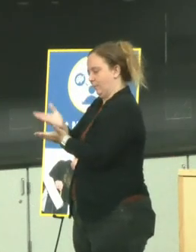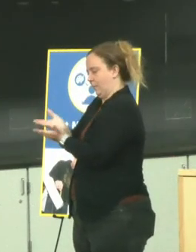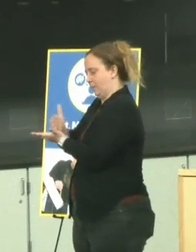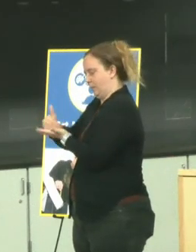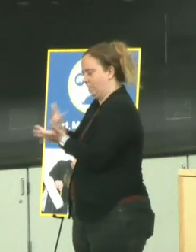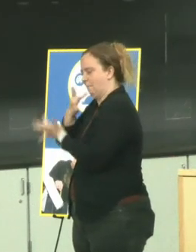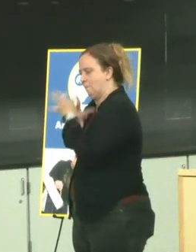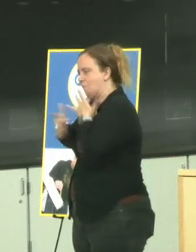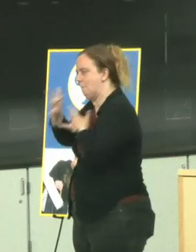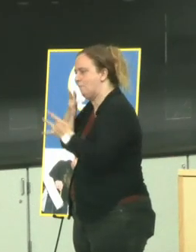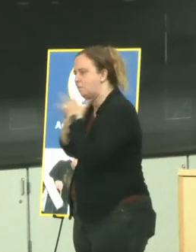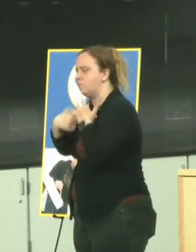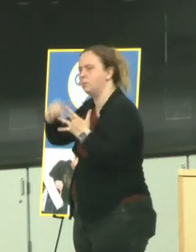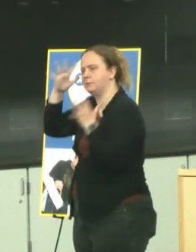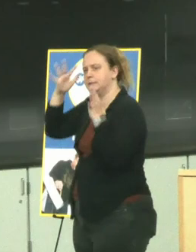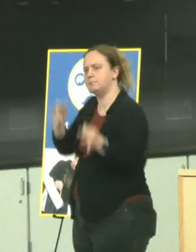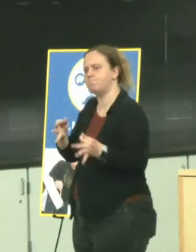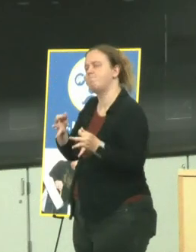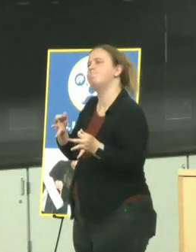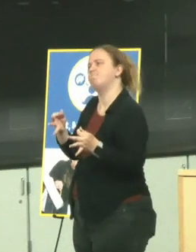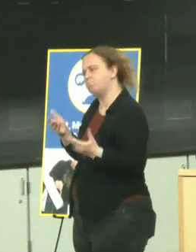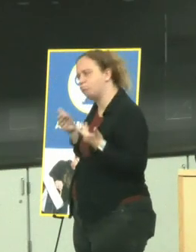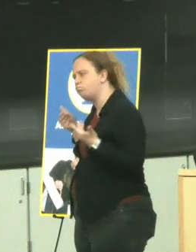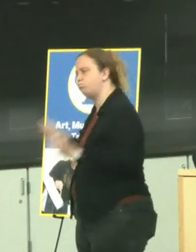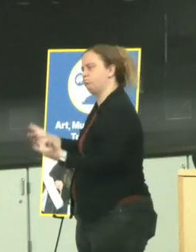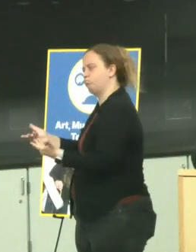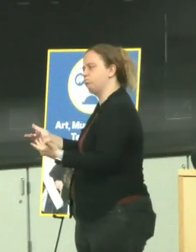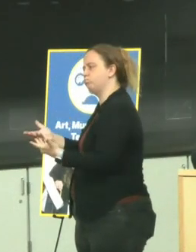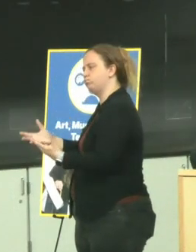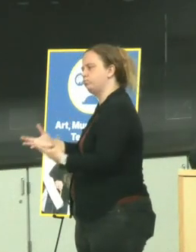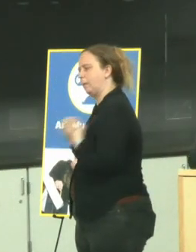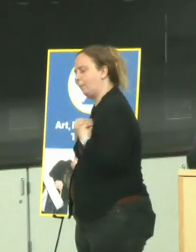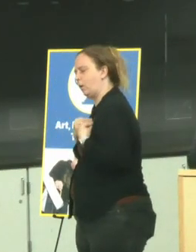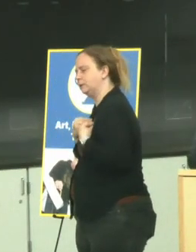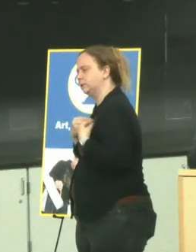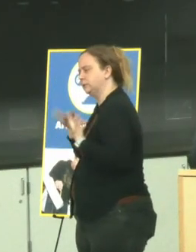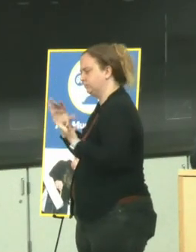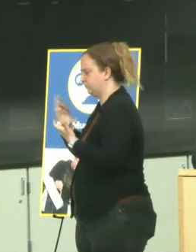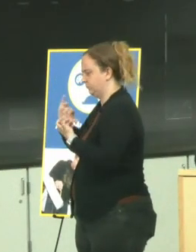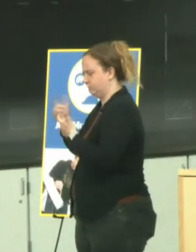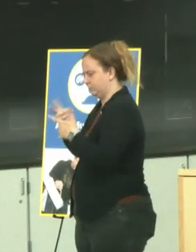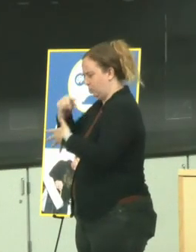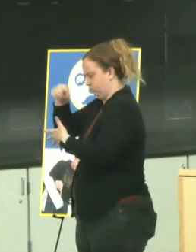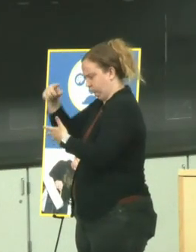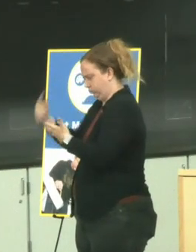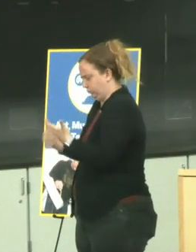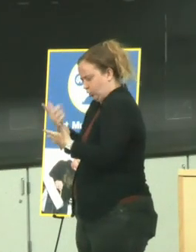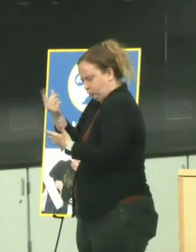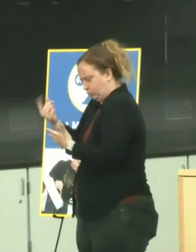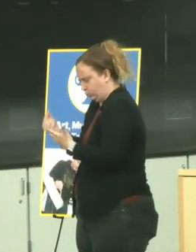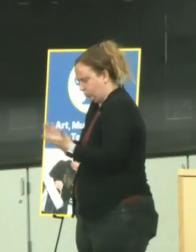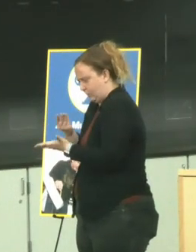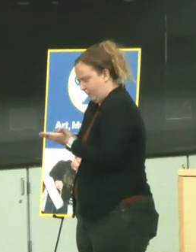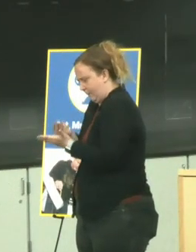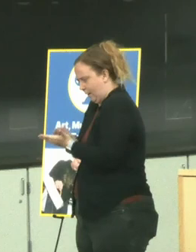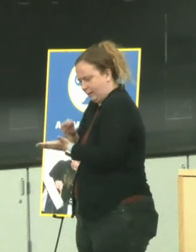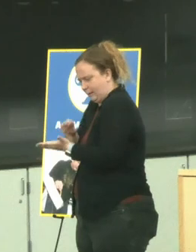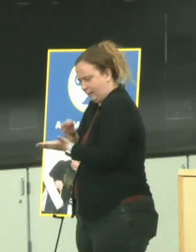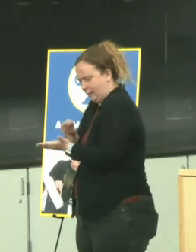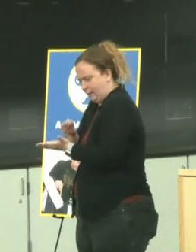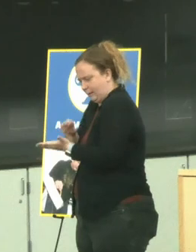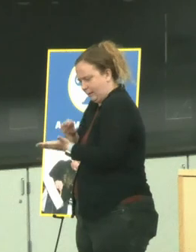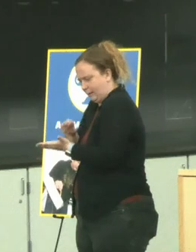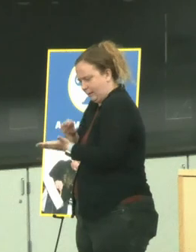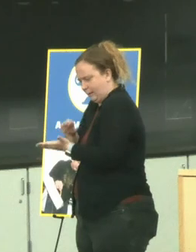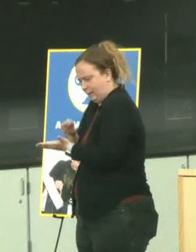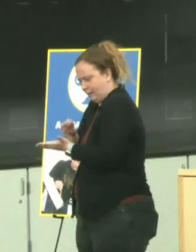our funds? How do we want to spend our resources? What is the community saying the priorities are? And so we talked to